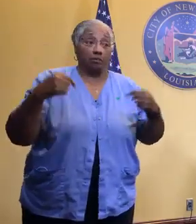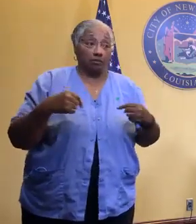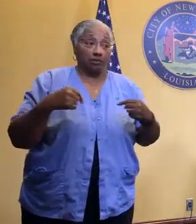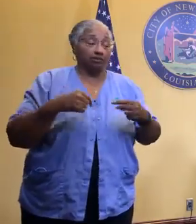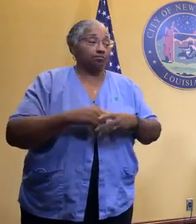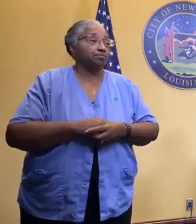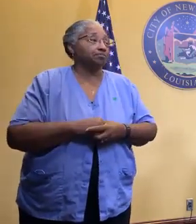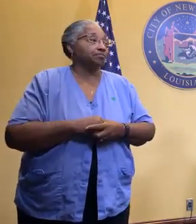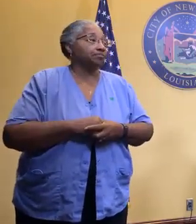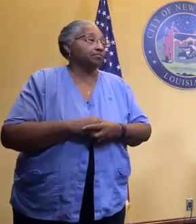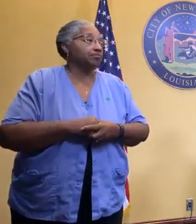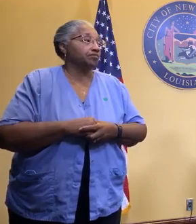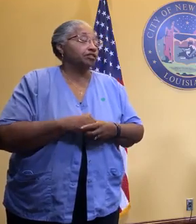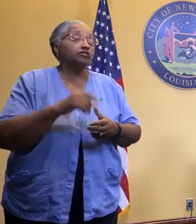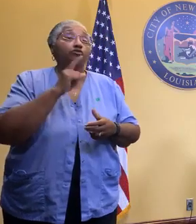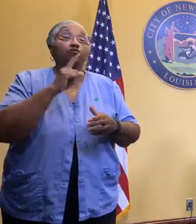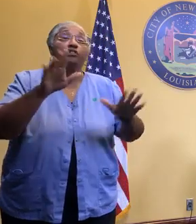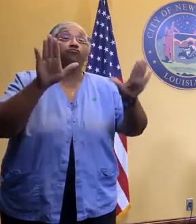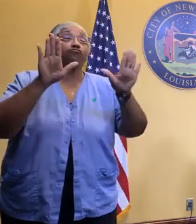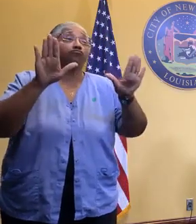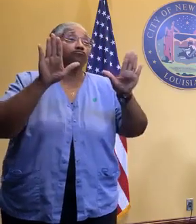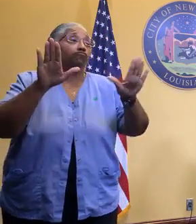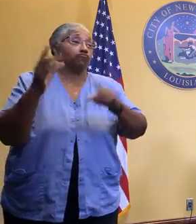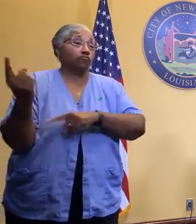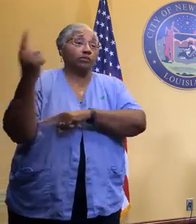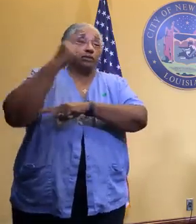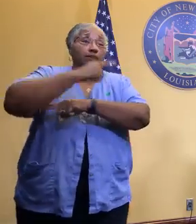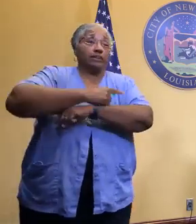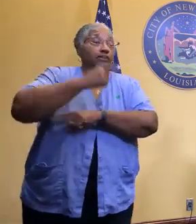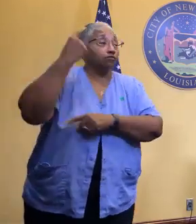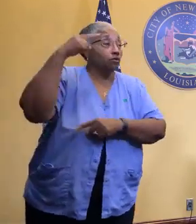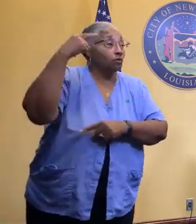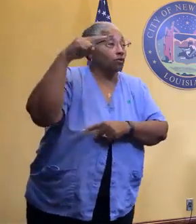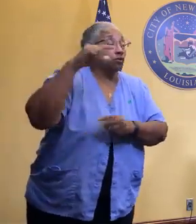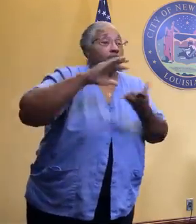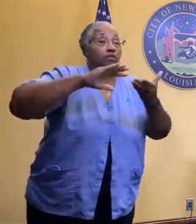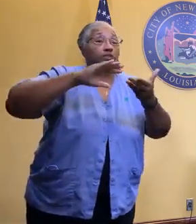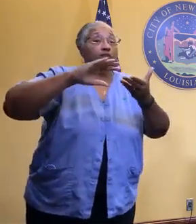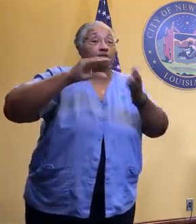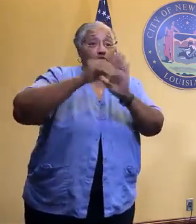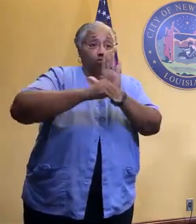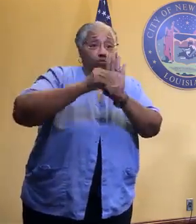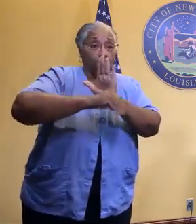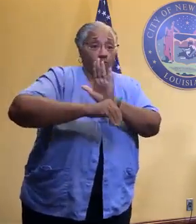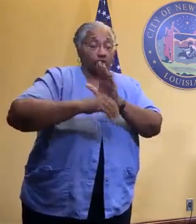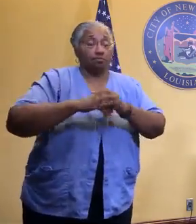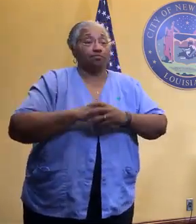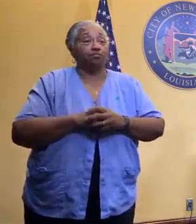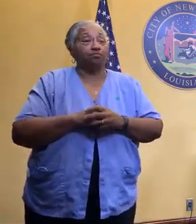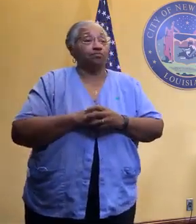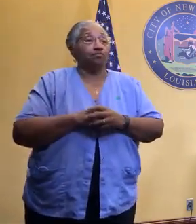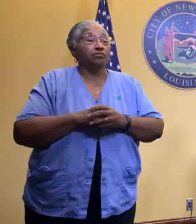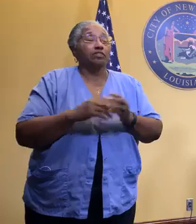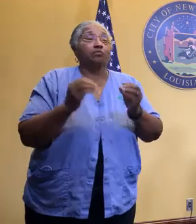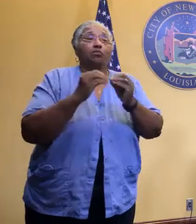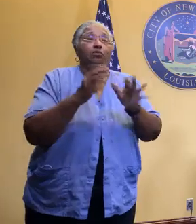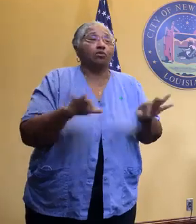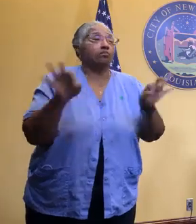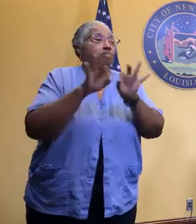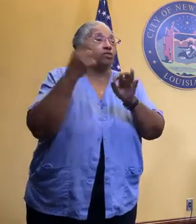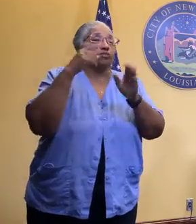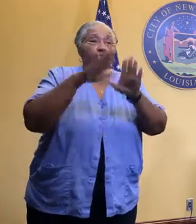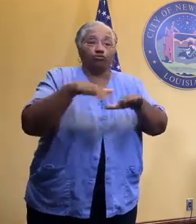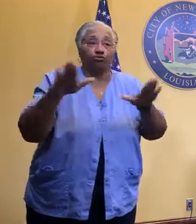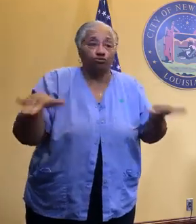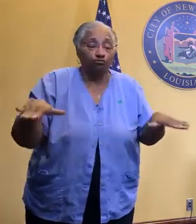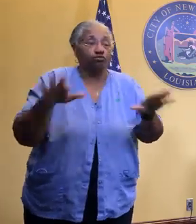here. And this is really a great day for the city of New Orleans, and more importantly, for the children